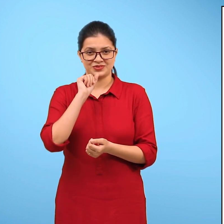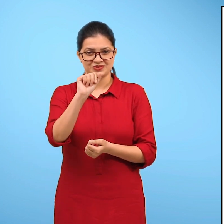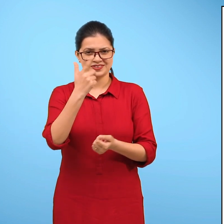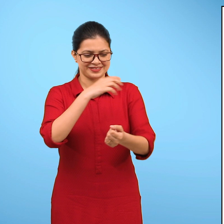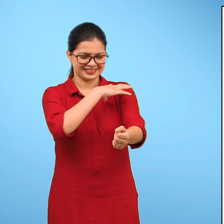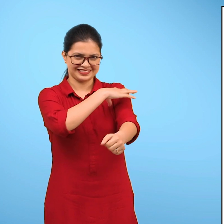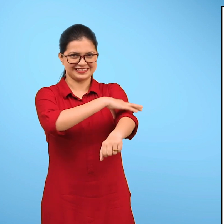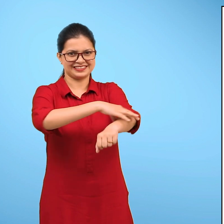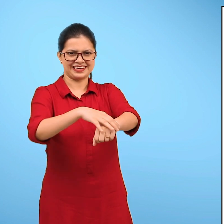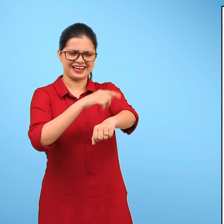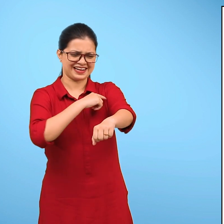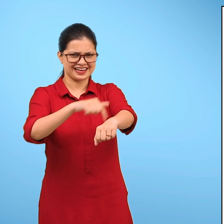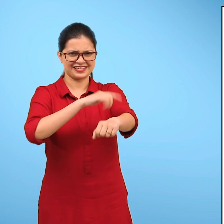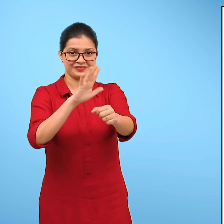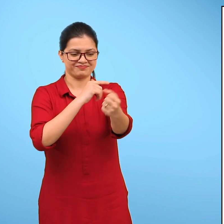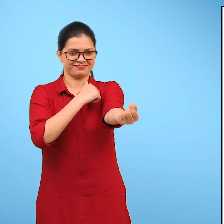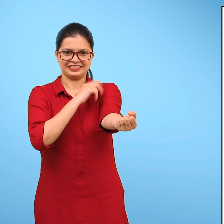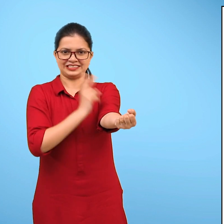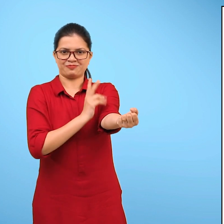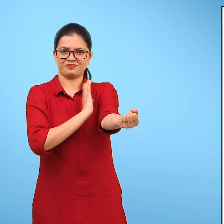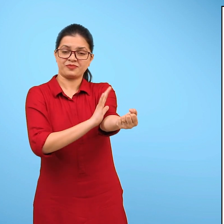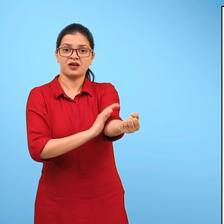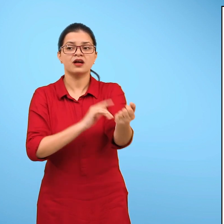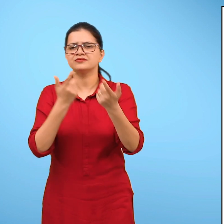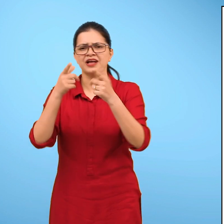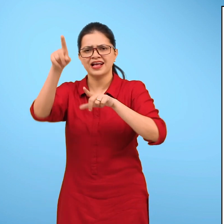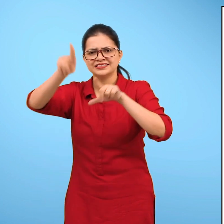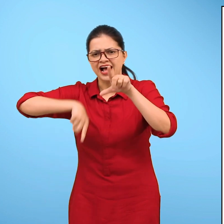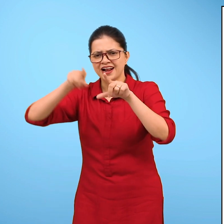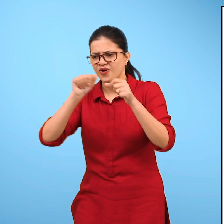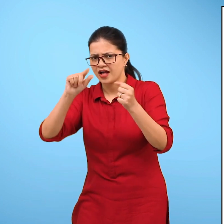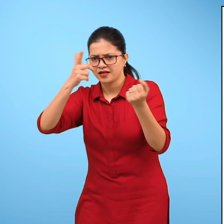Place a scale lengthwise on your arm so that your elbow is in the center.